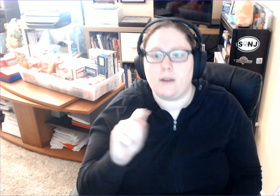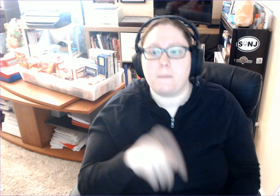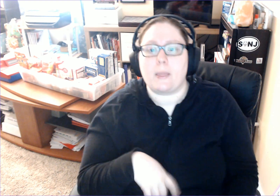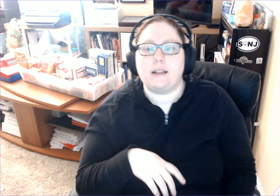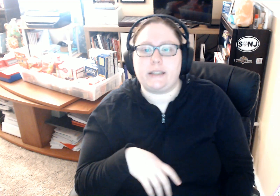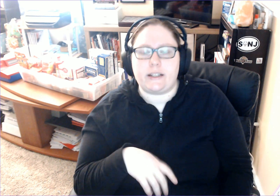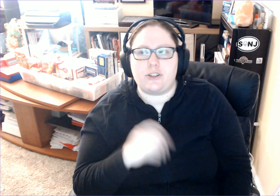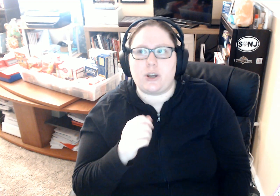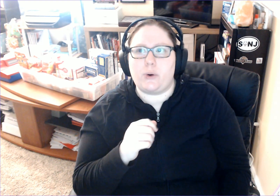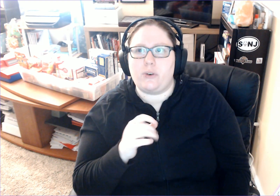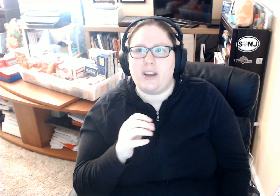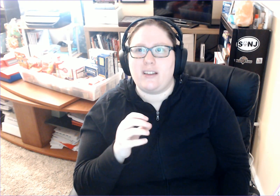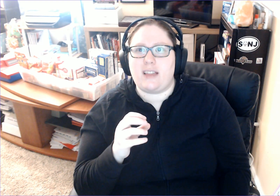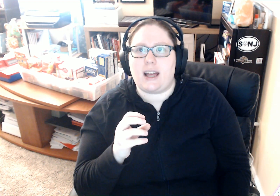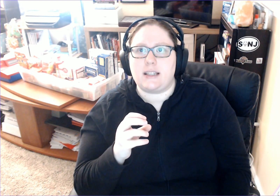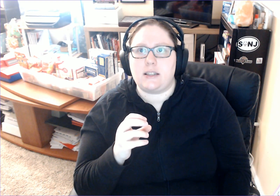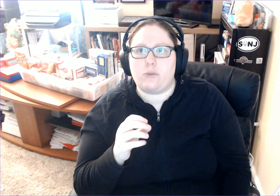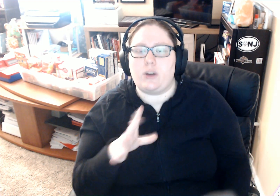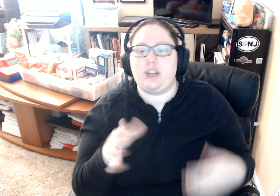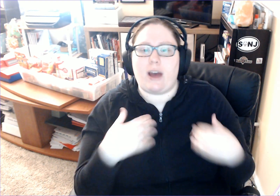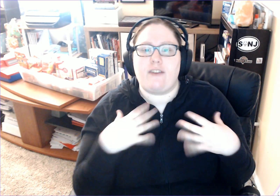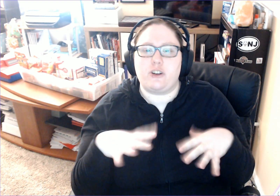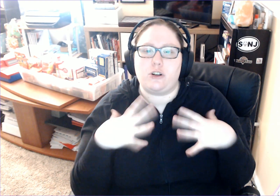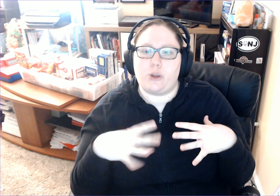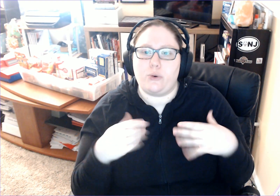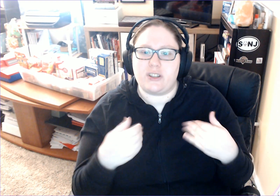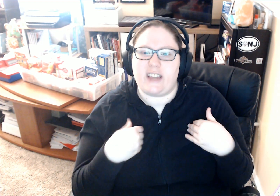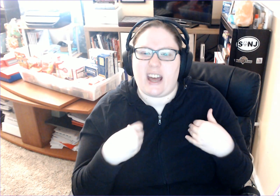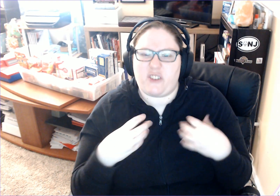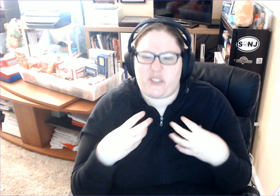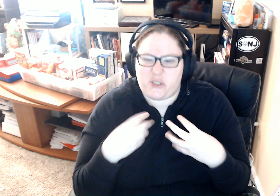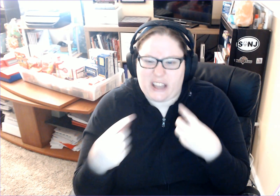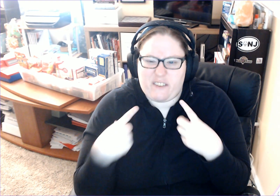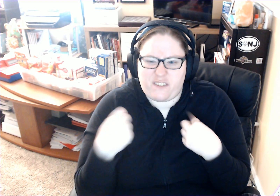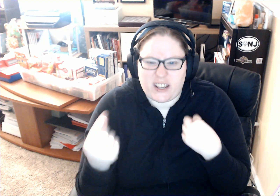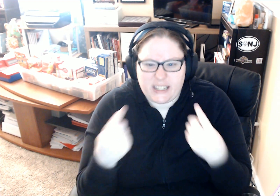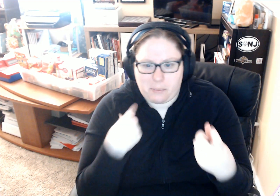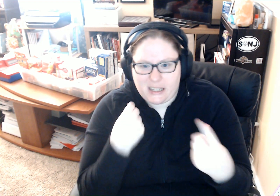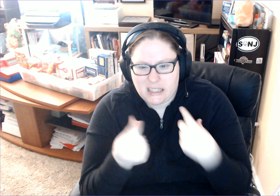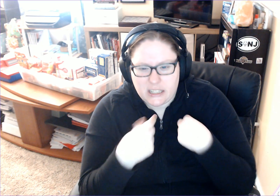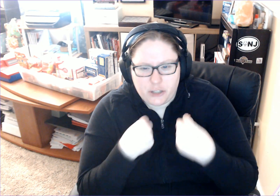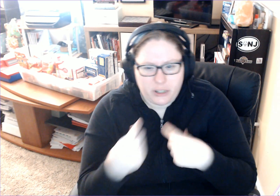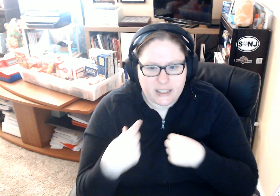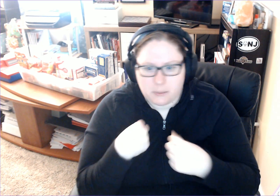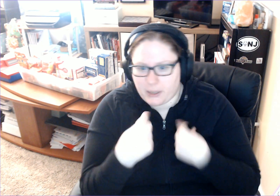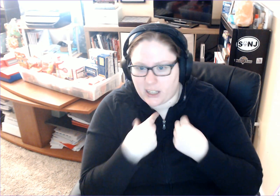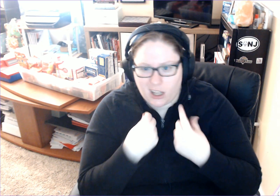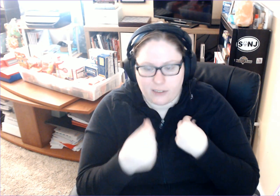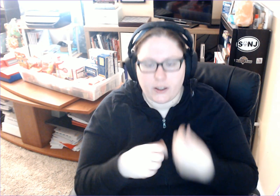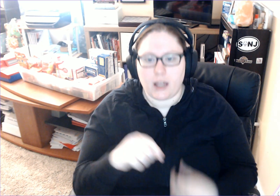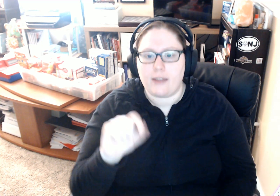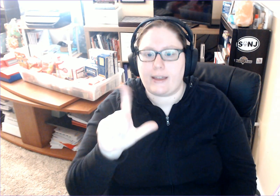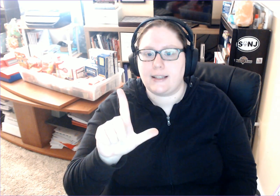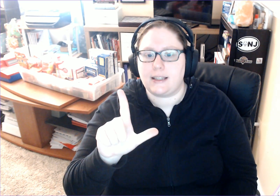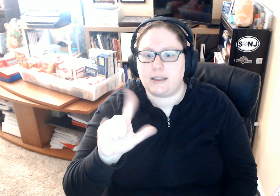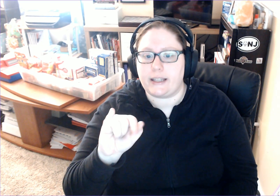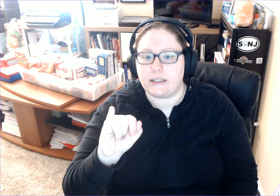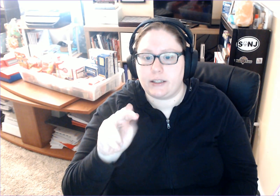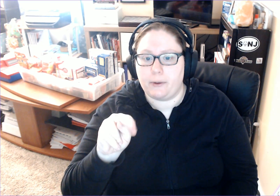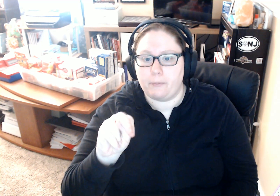Lint. So that's when you have your clothes and they have all those like fuzzy pieces you need to pick off. That's lint. Oh,